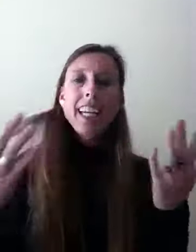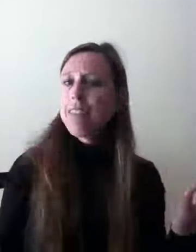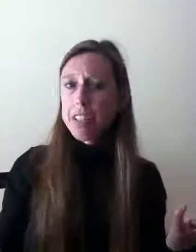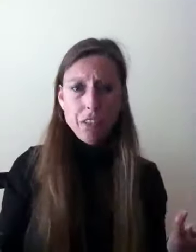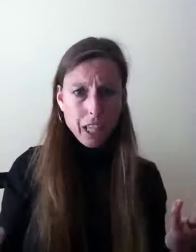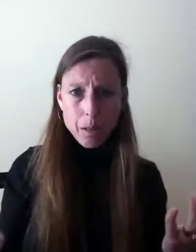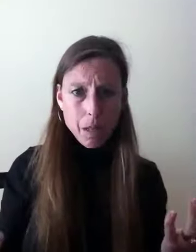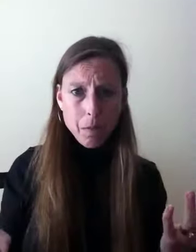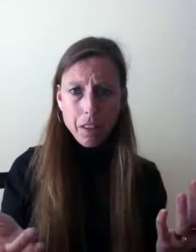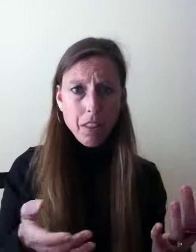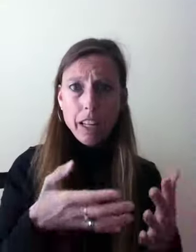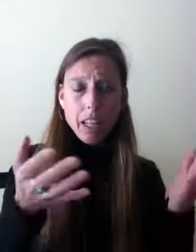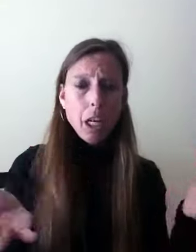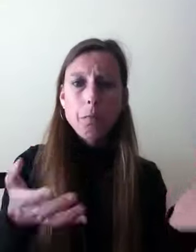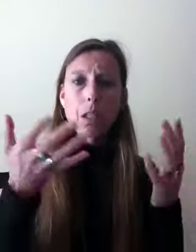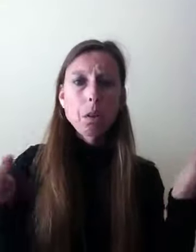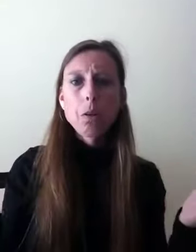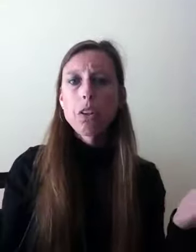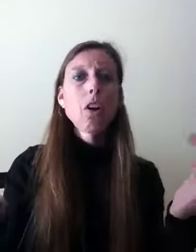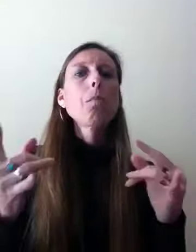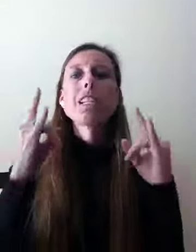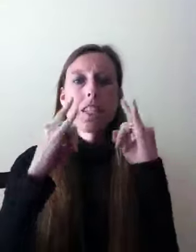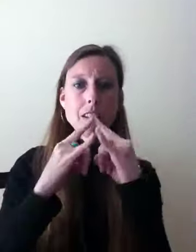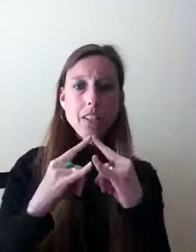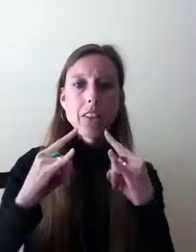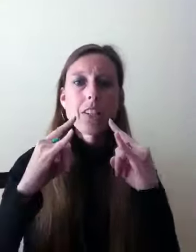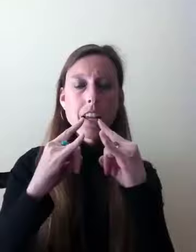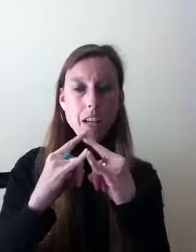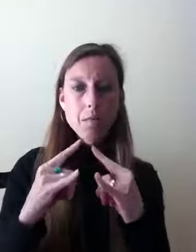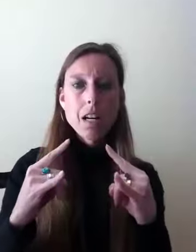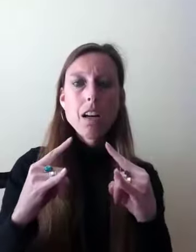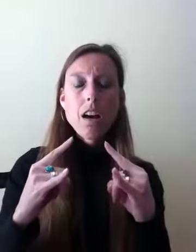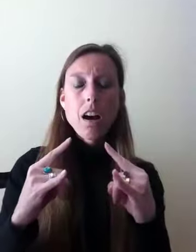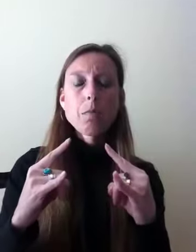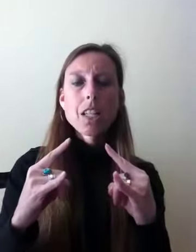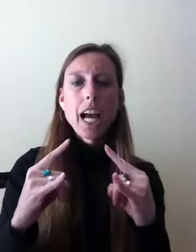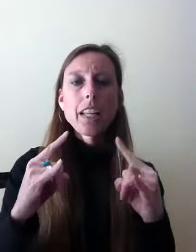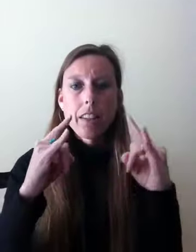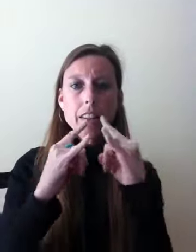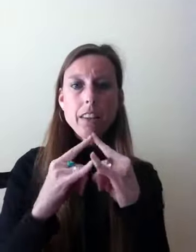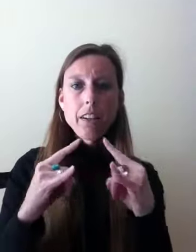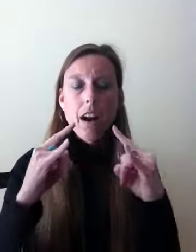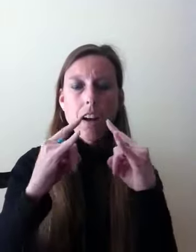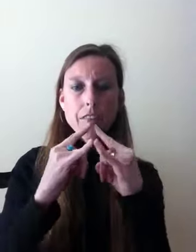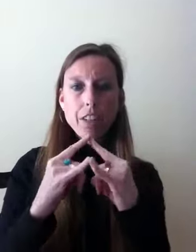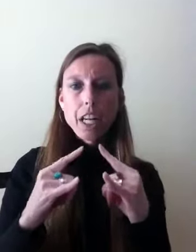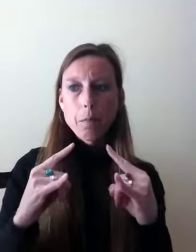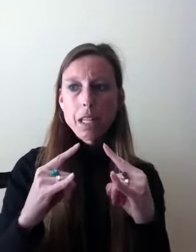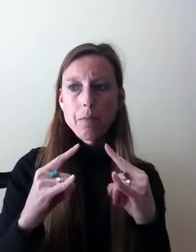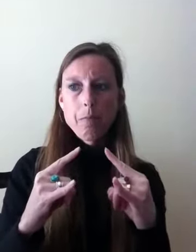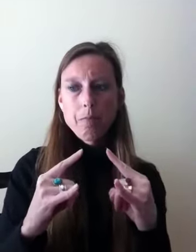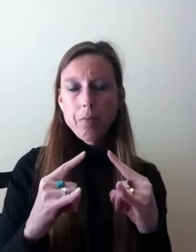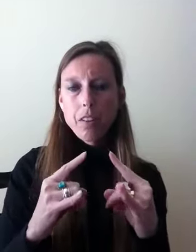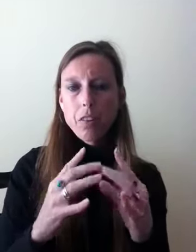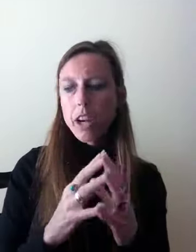even if you're camping with like a camper or a motorhome, it's still the same sign for camping.